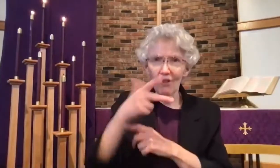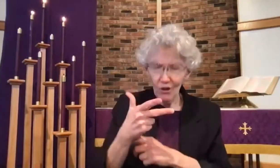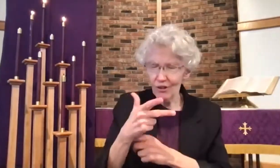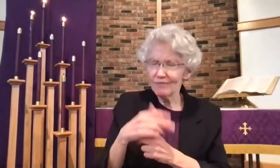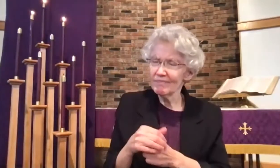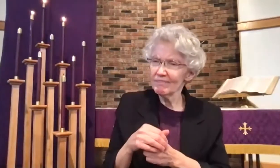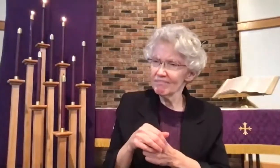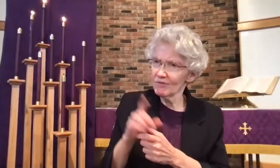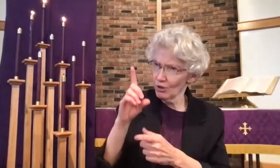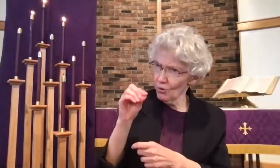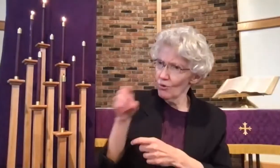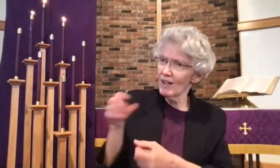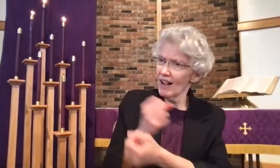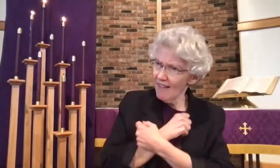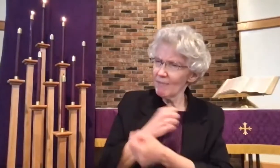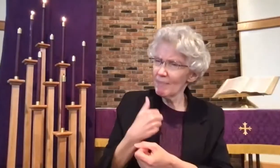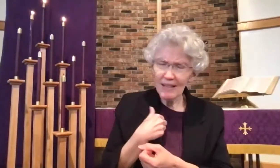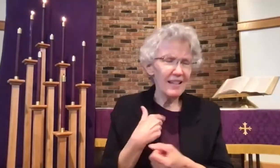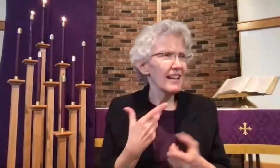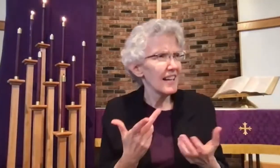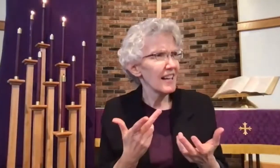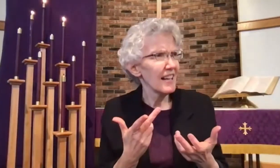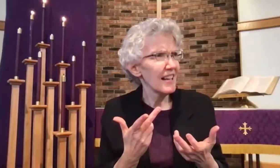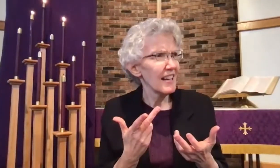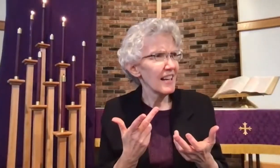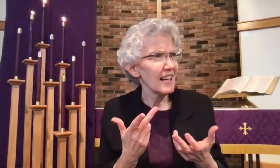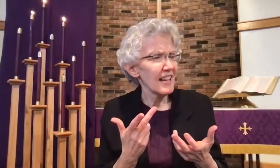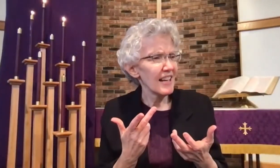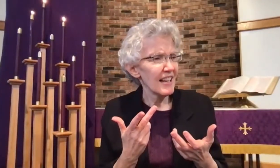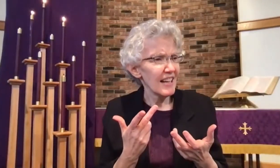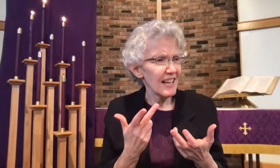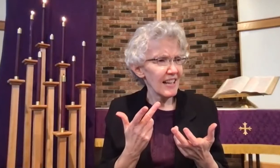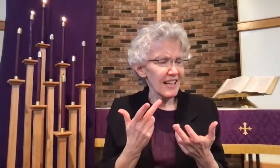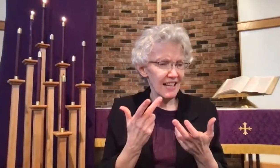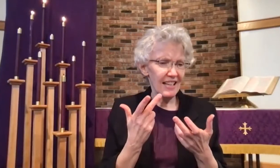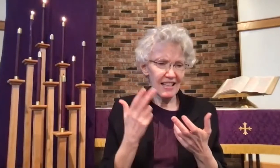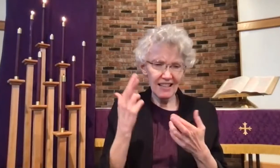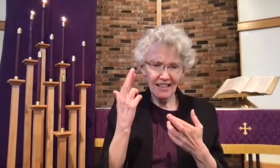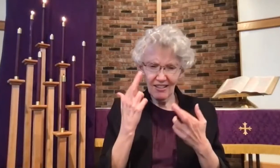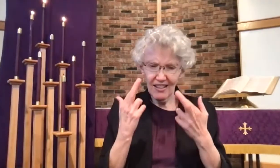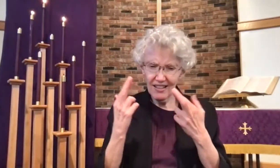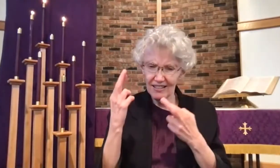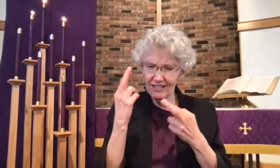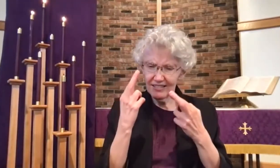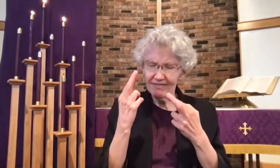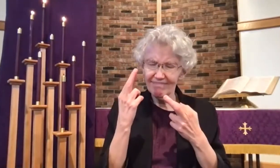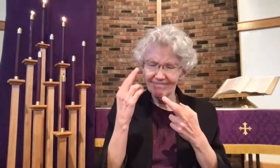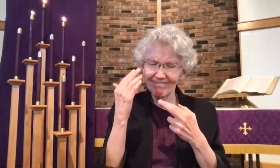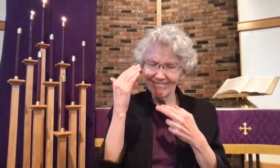said, "Then feed my sheep." And then he asked him for a third time, "Peter, do you love me?" And